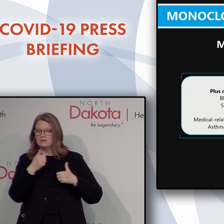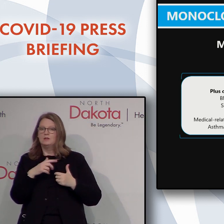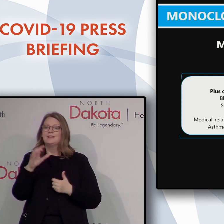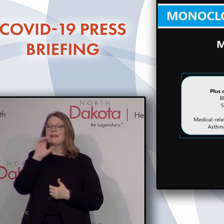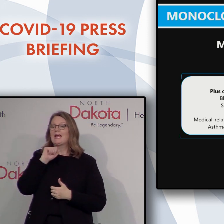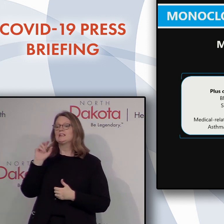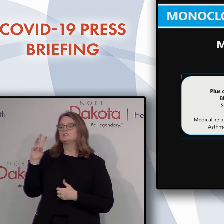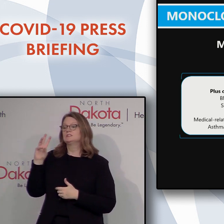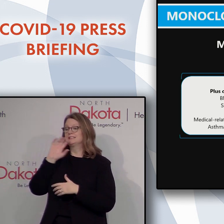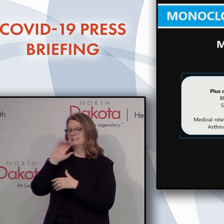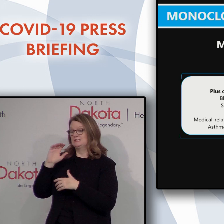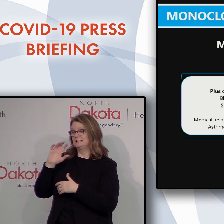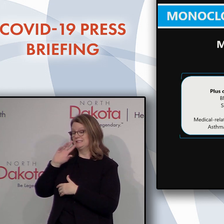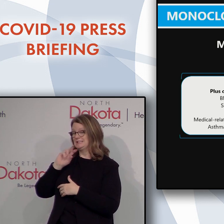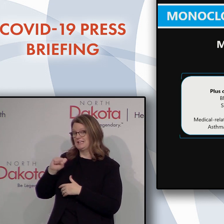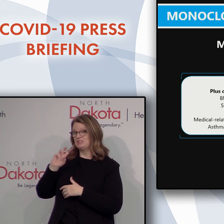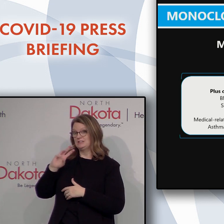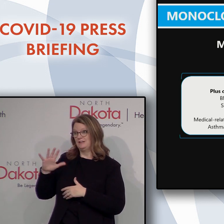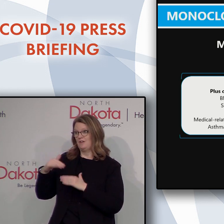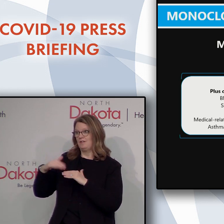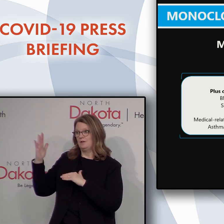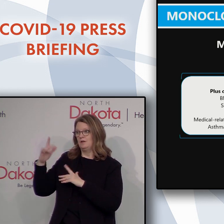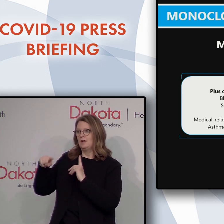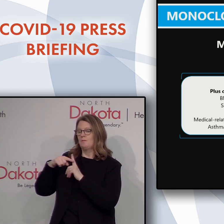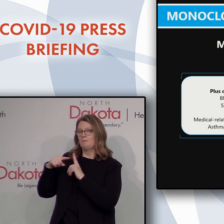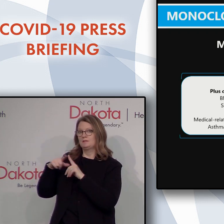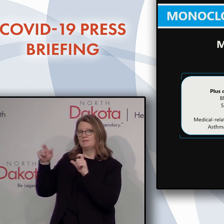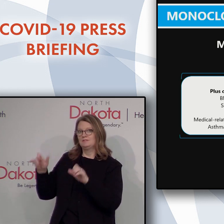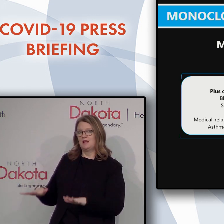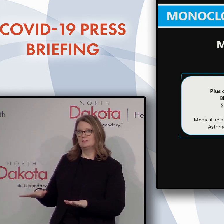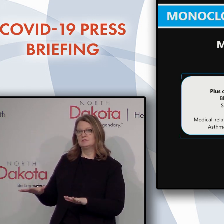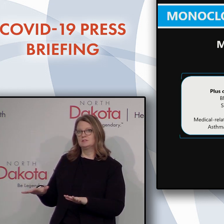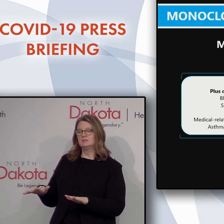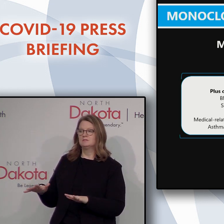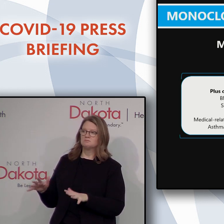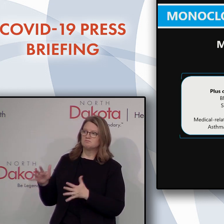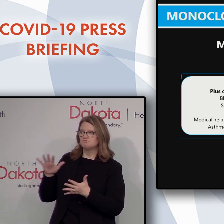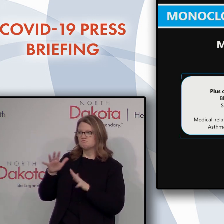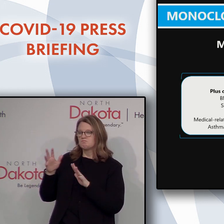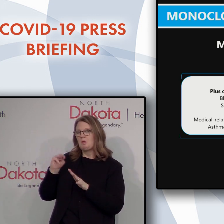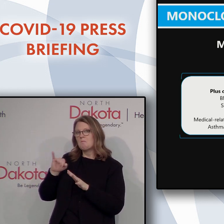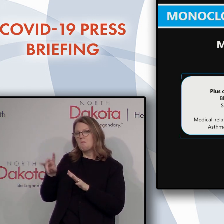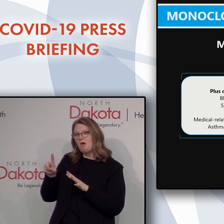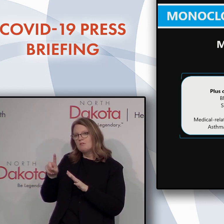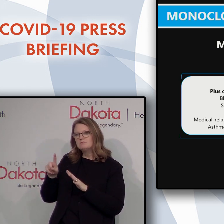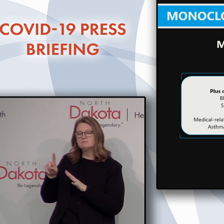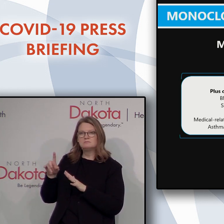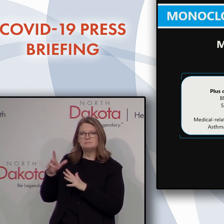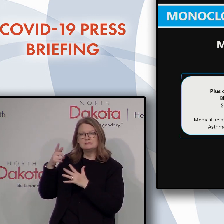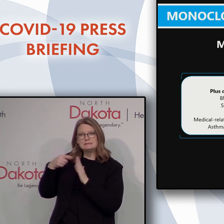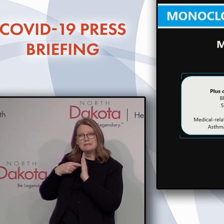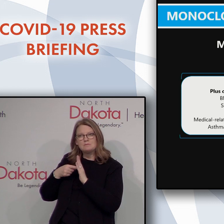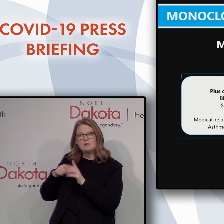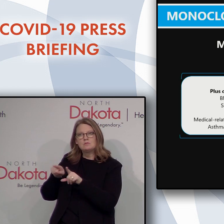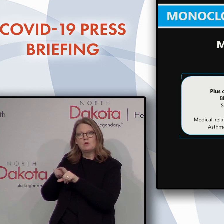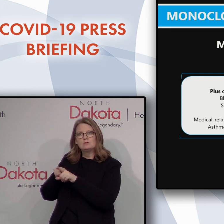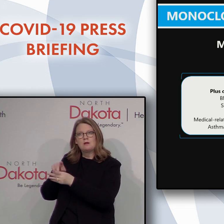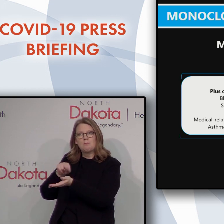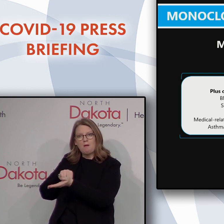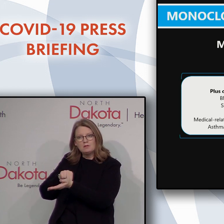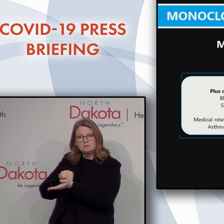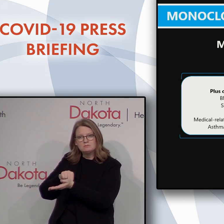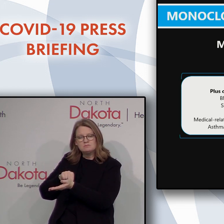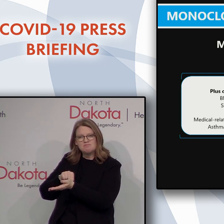age 65 and above, a positive test, mild to moderate symptoms, and a pulse are all that's